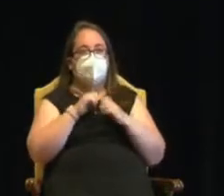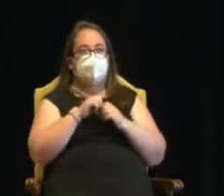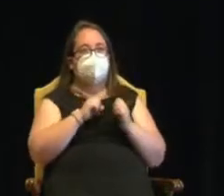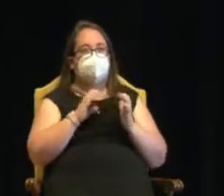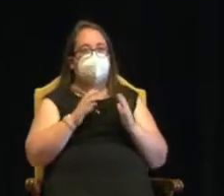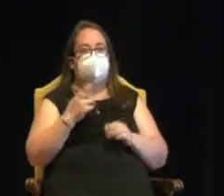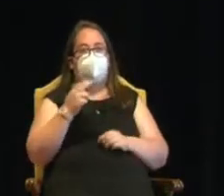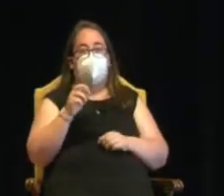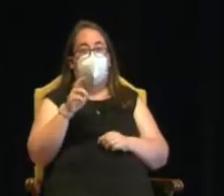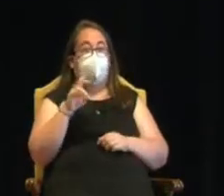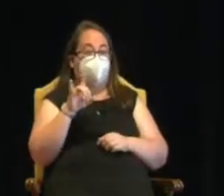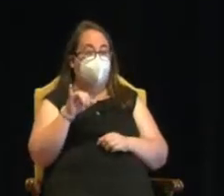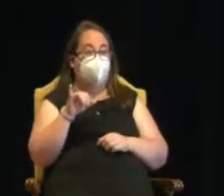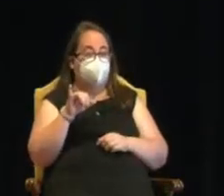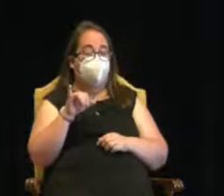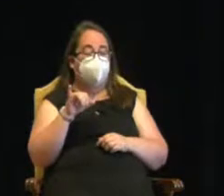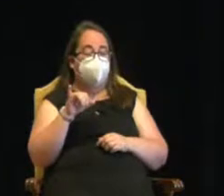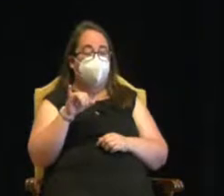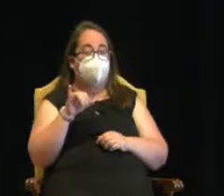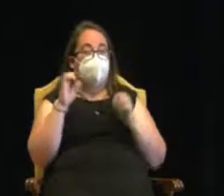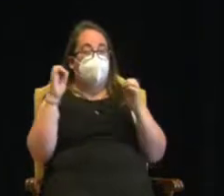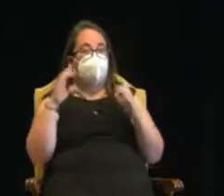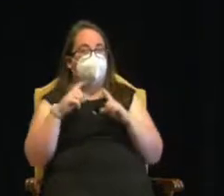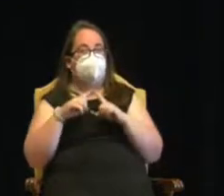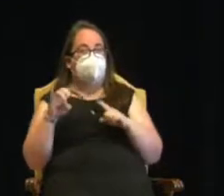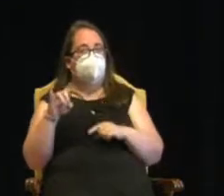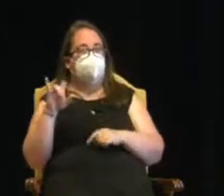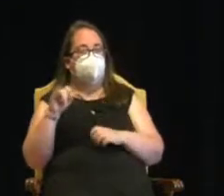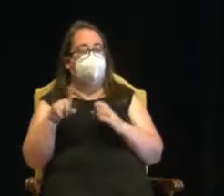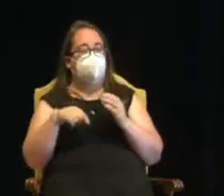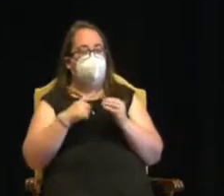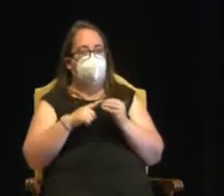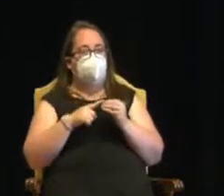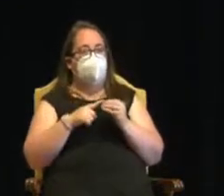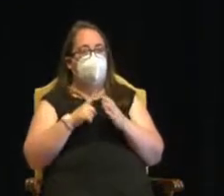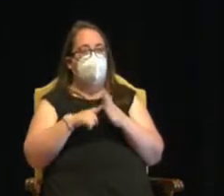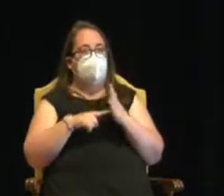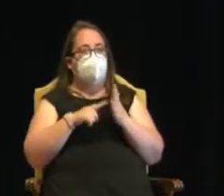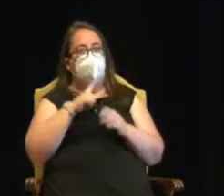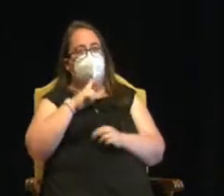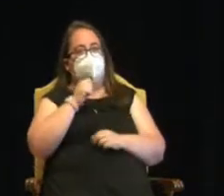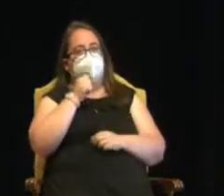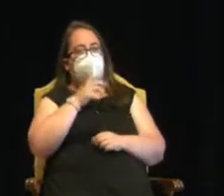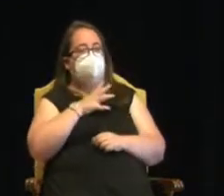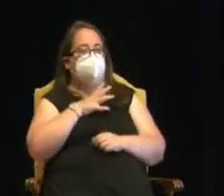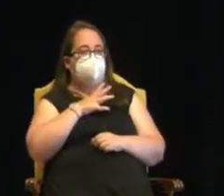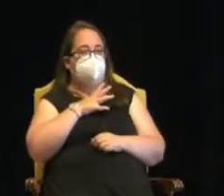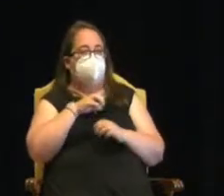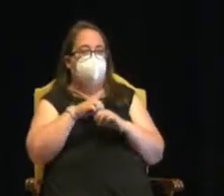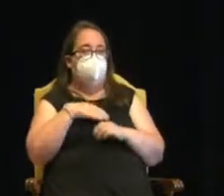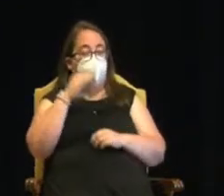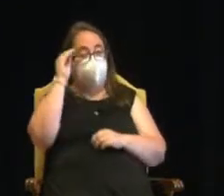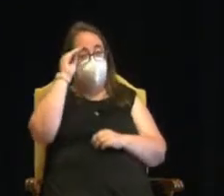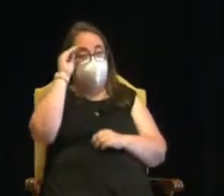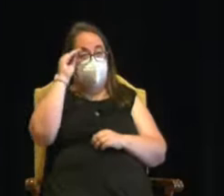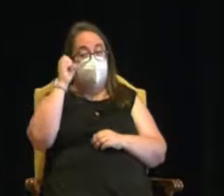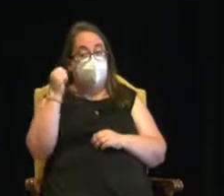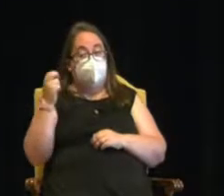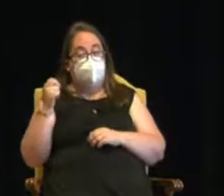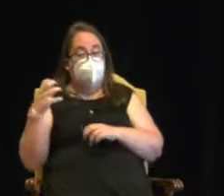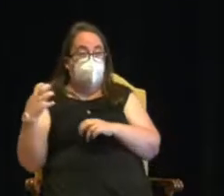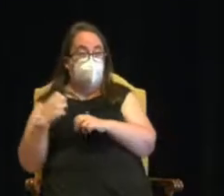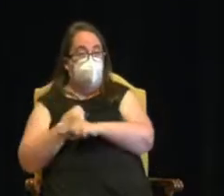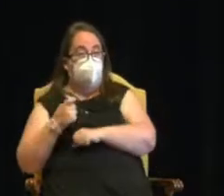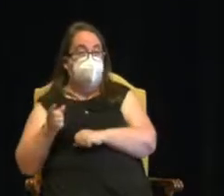Hawley and a professor from Berkeley about what is a woman. And I mean, in my opinion, she won that